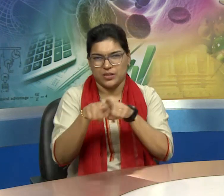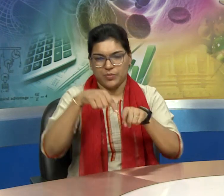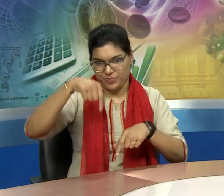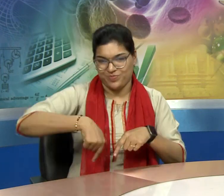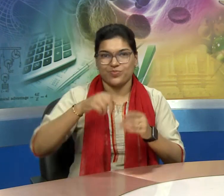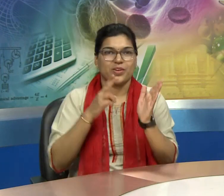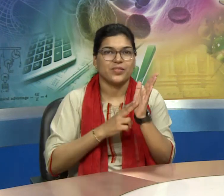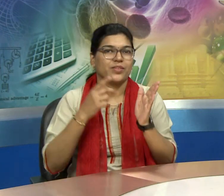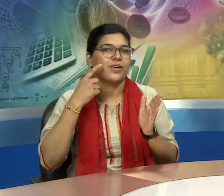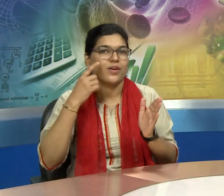four